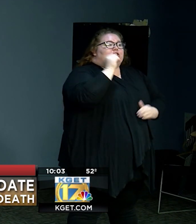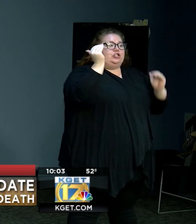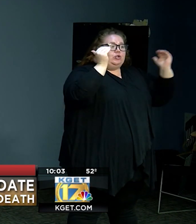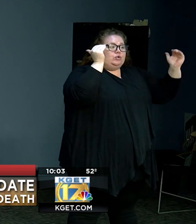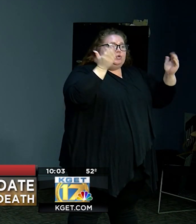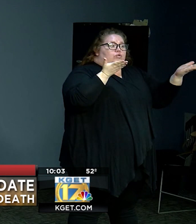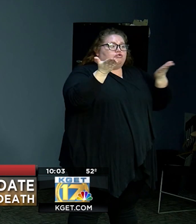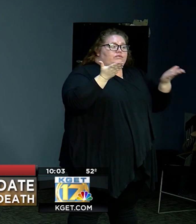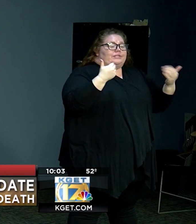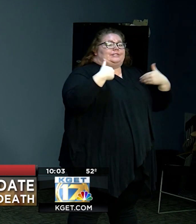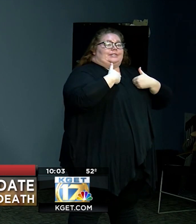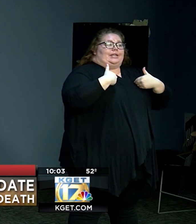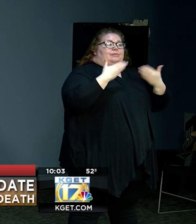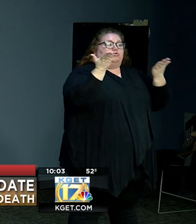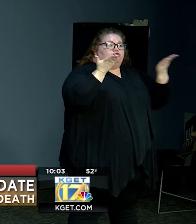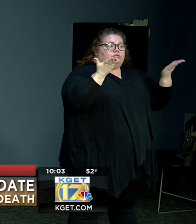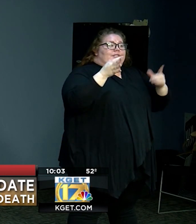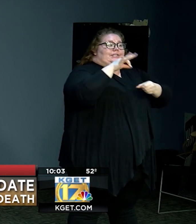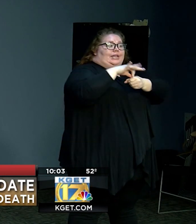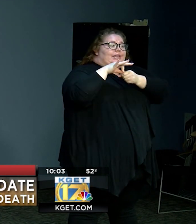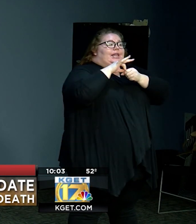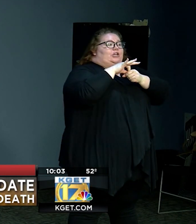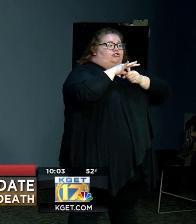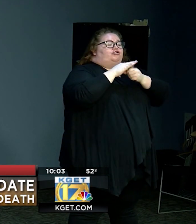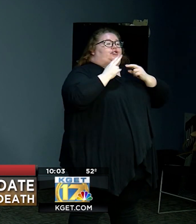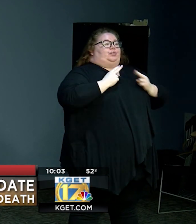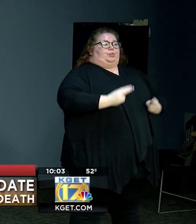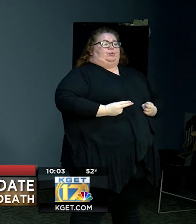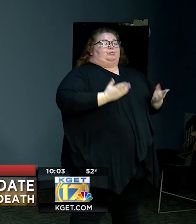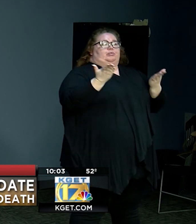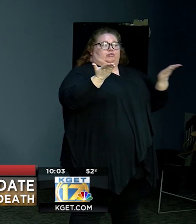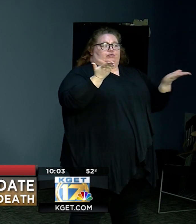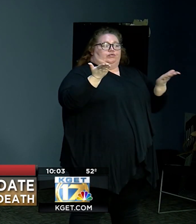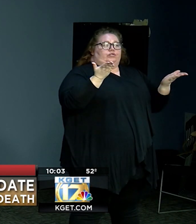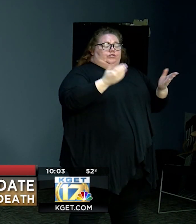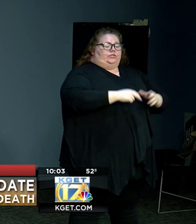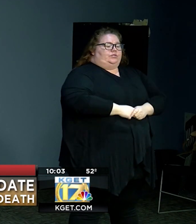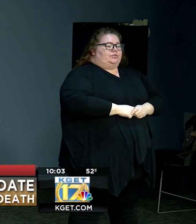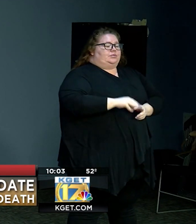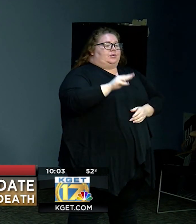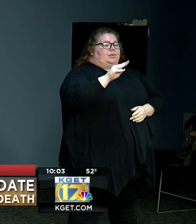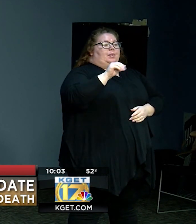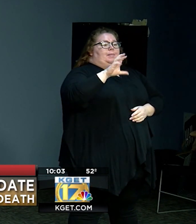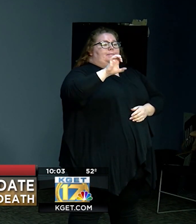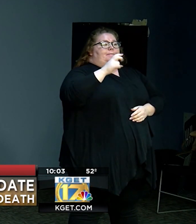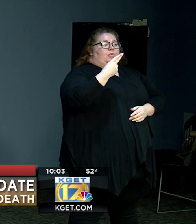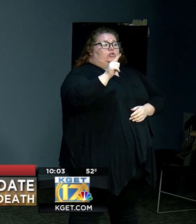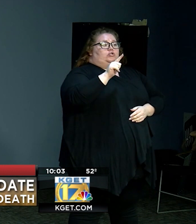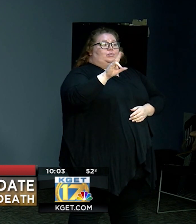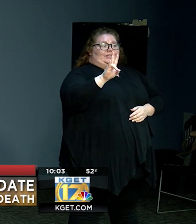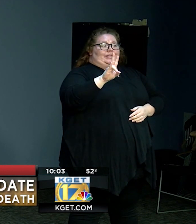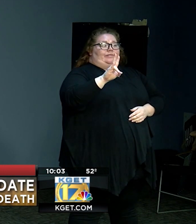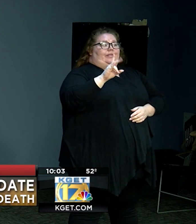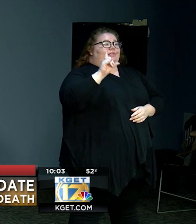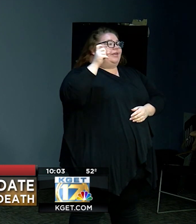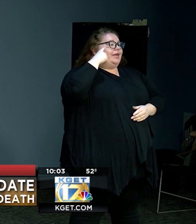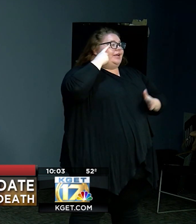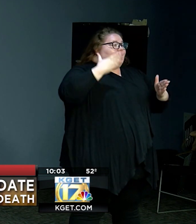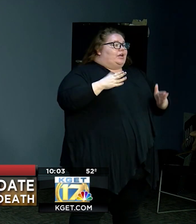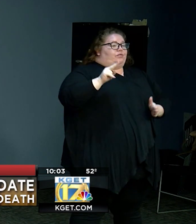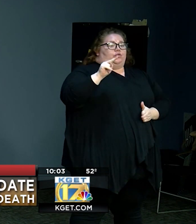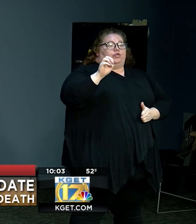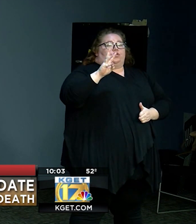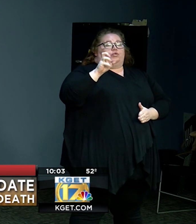Services, Elections, Human Services. On March 27th, Governor Newsom issued an additional executive order